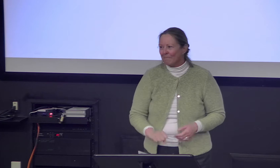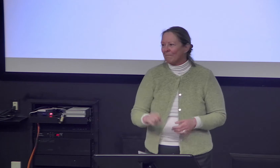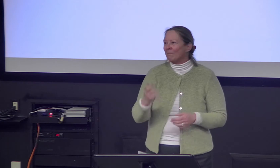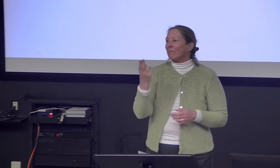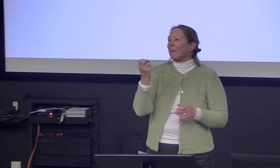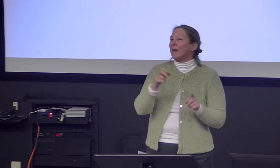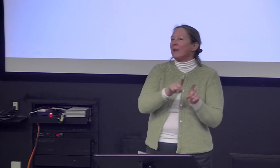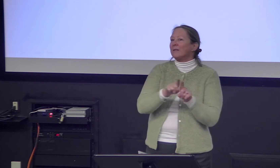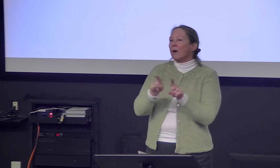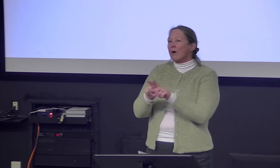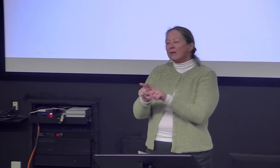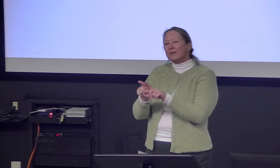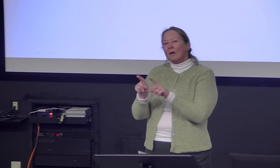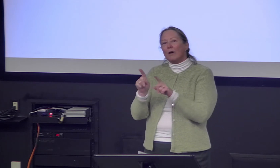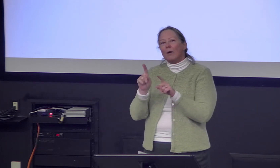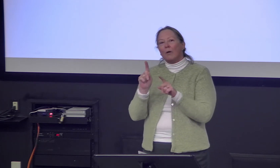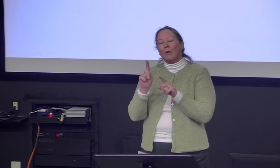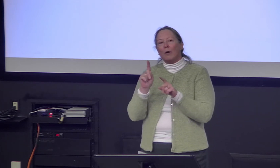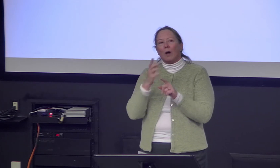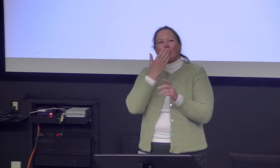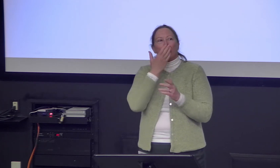warm person he is.